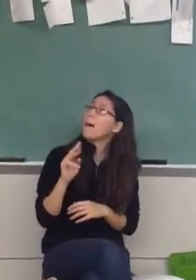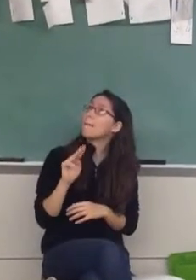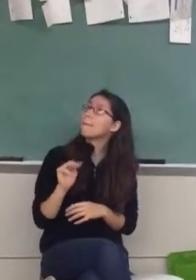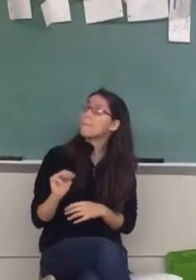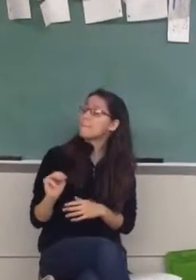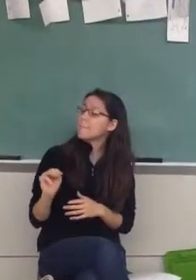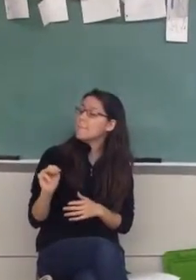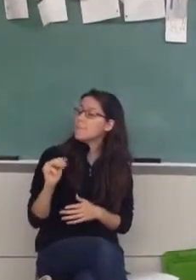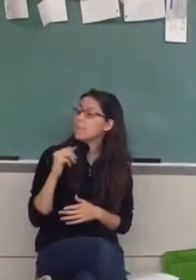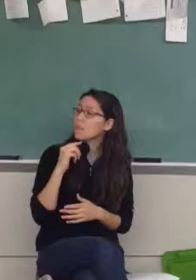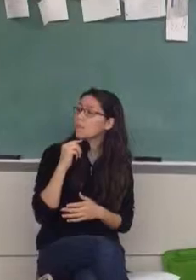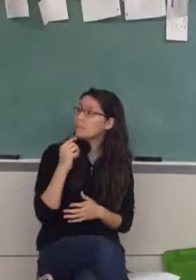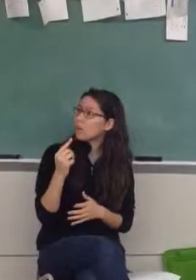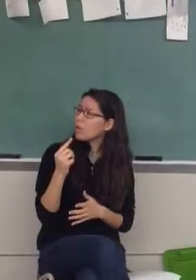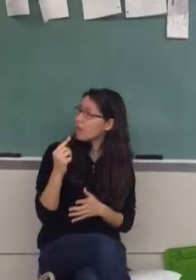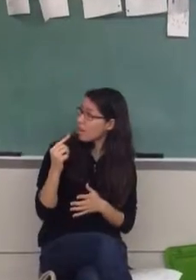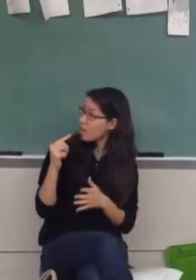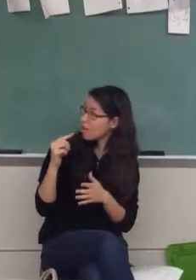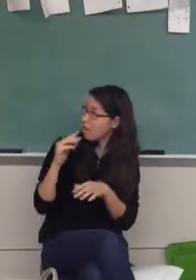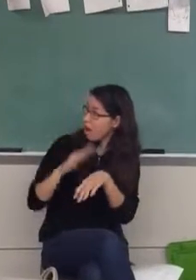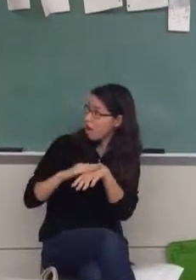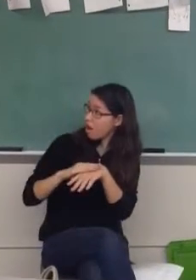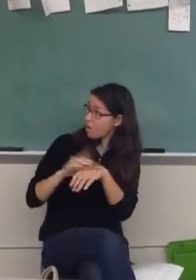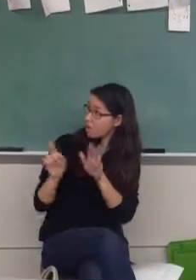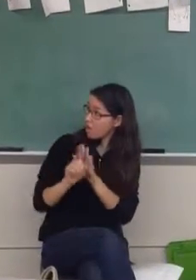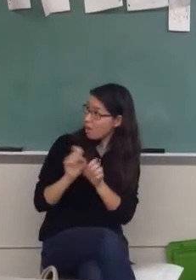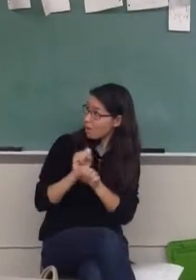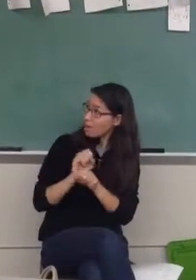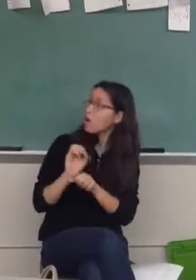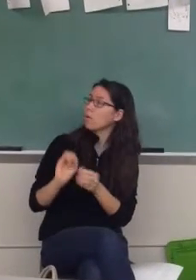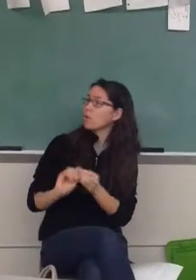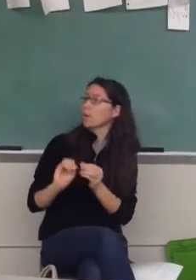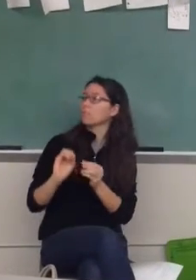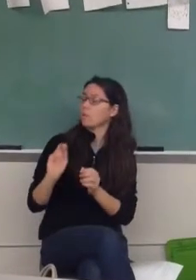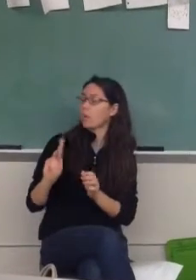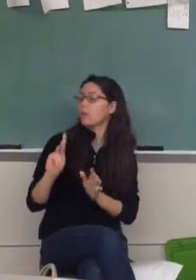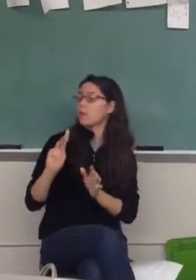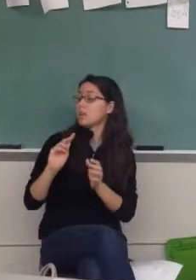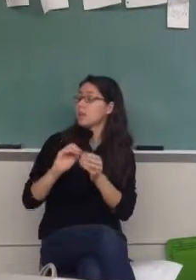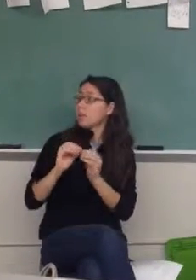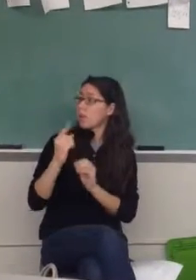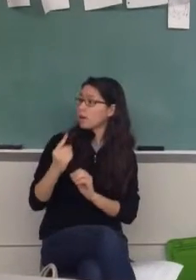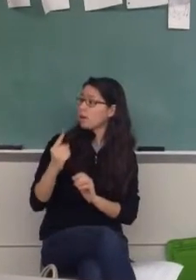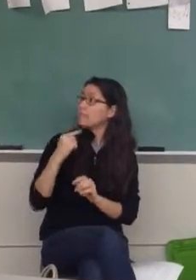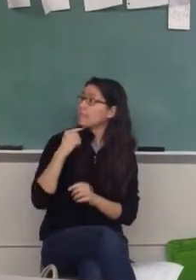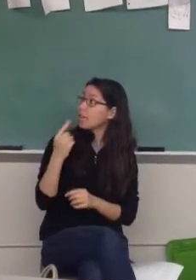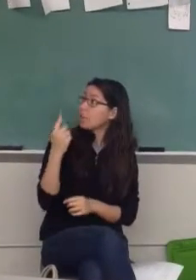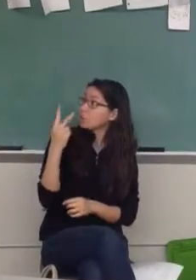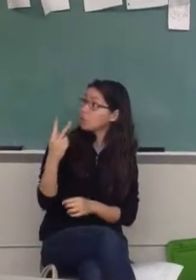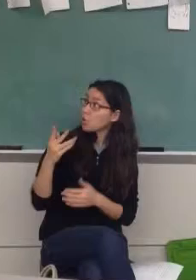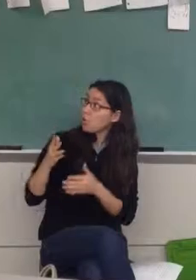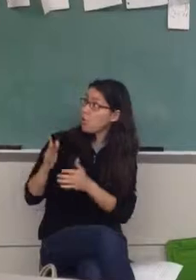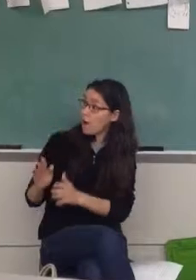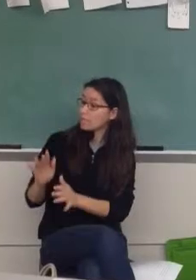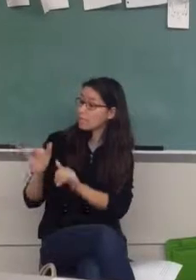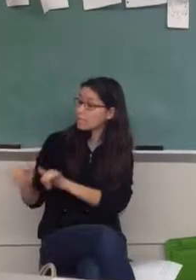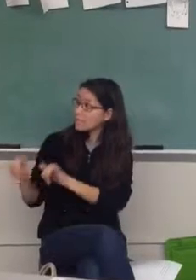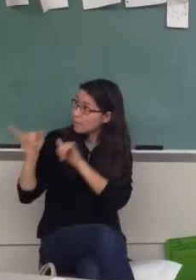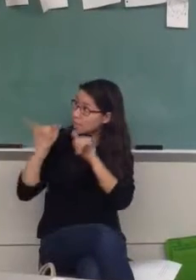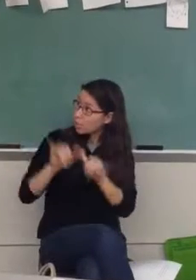Tell two, like on the Bellward? Yeah. No, number one. Tell two ways it is similar to the periodic table today. Okay, so